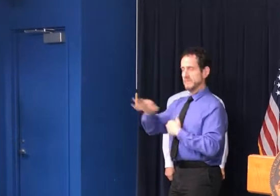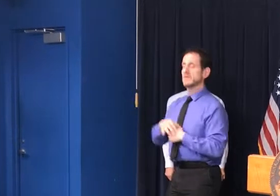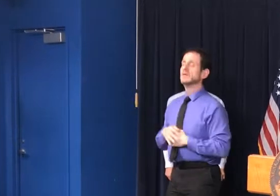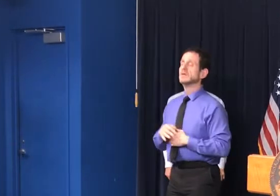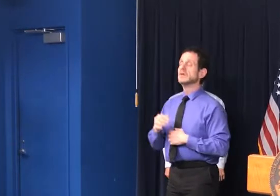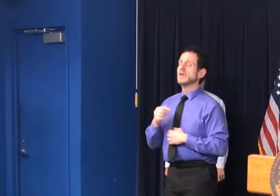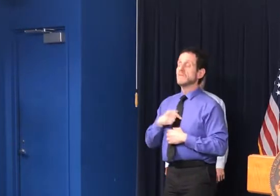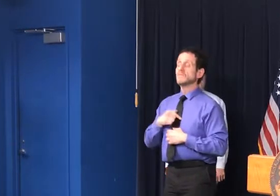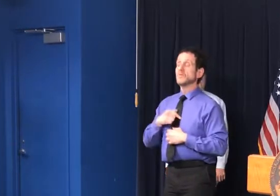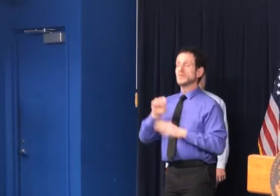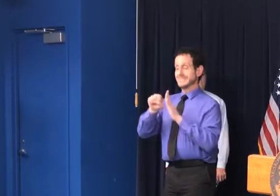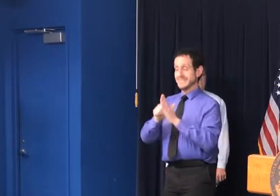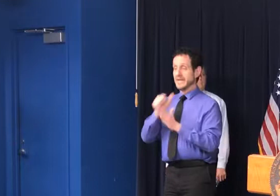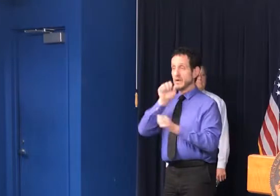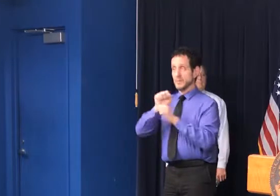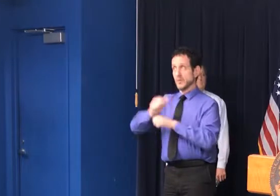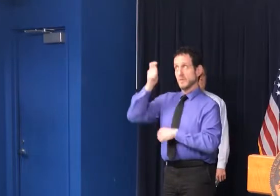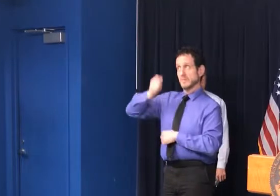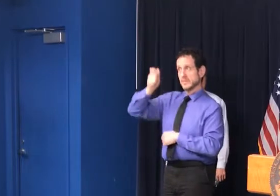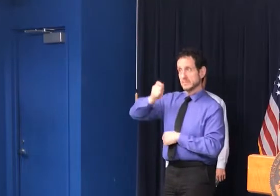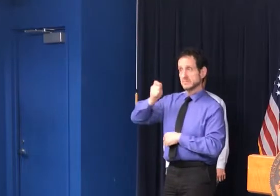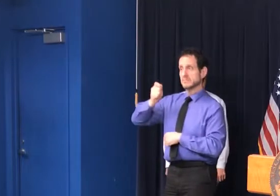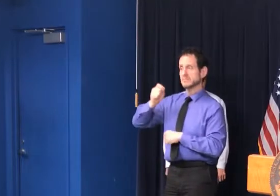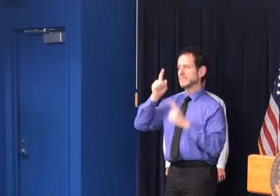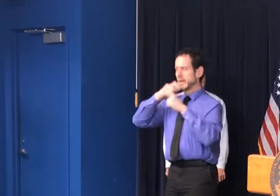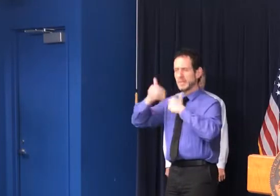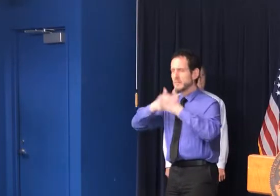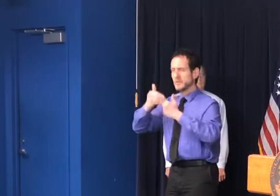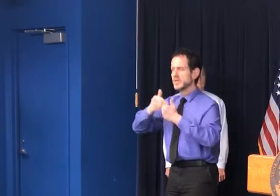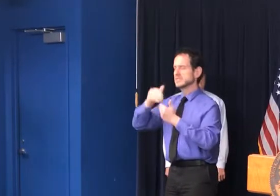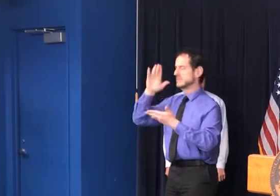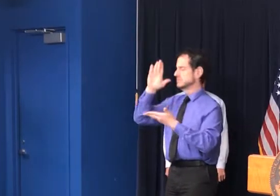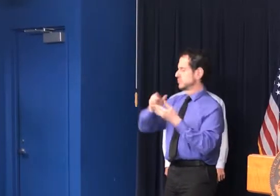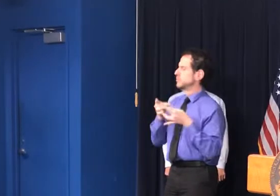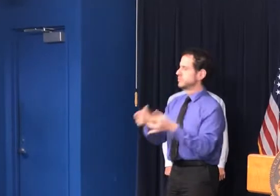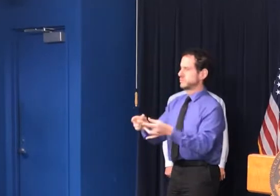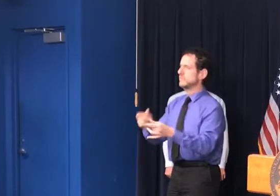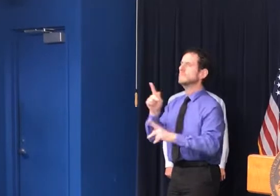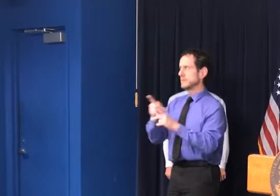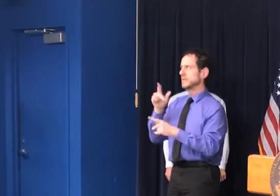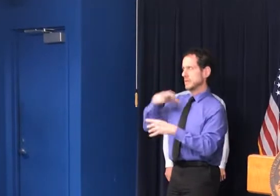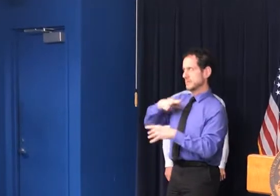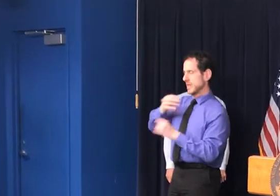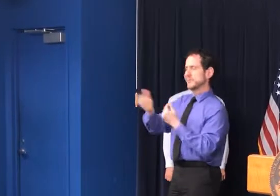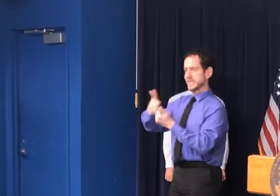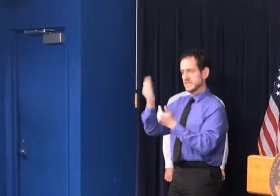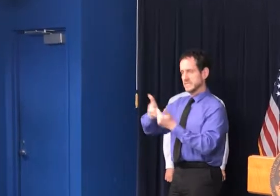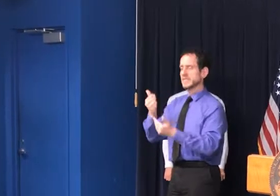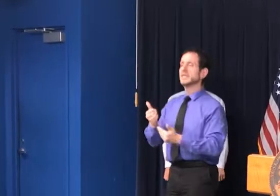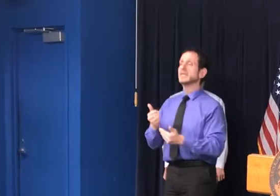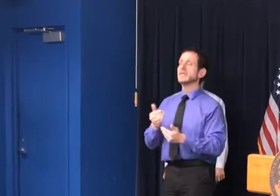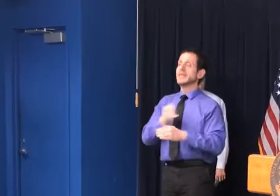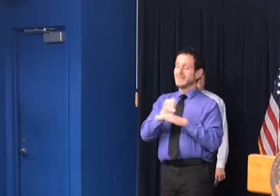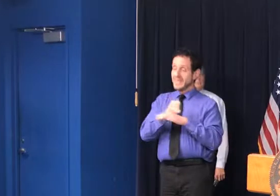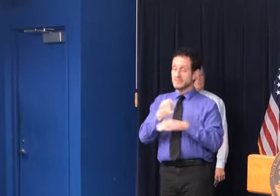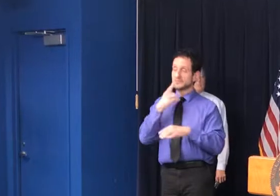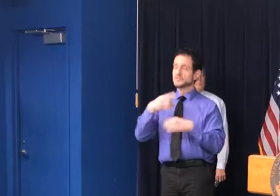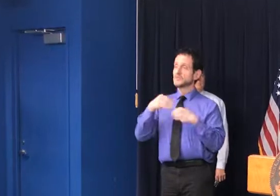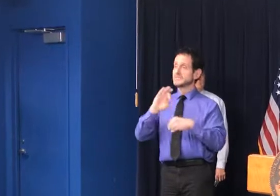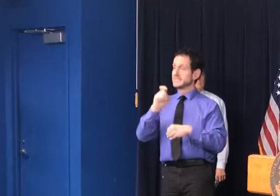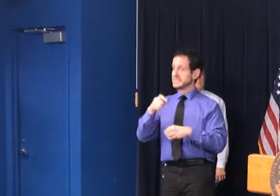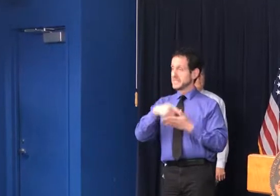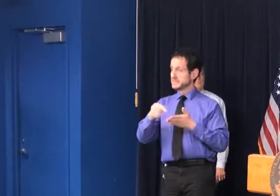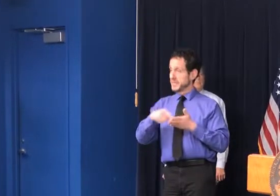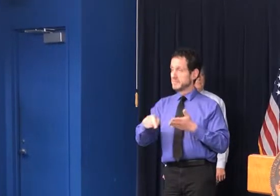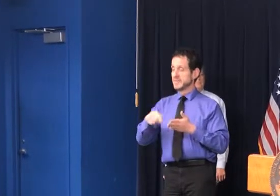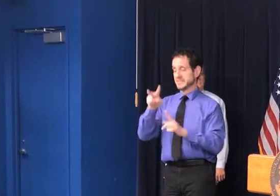unemployment eligibility for those impacted by COVID-19. I waived late filing fees and interest on sales tax payments